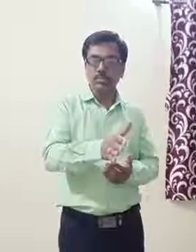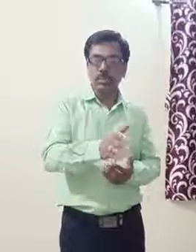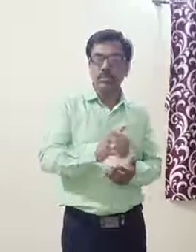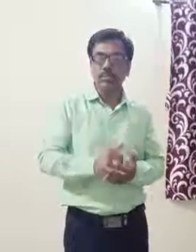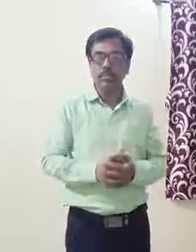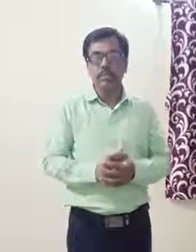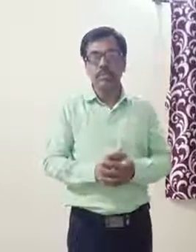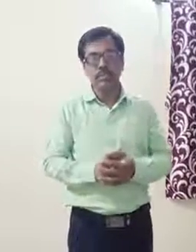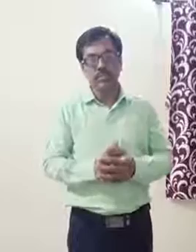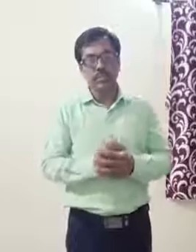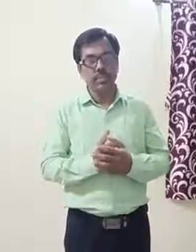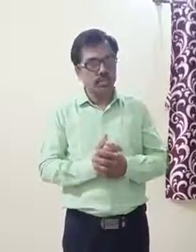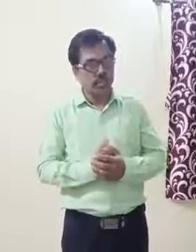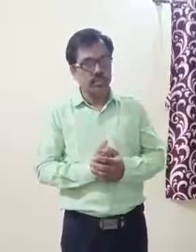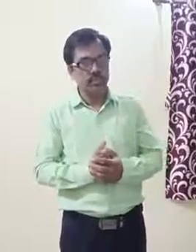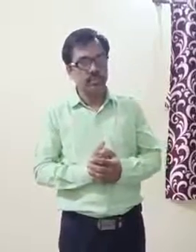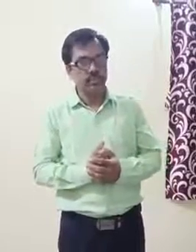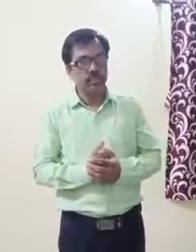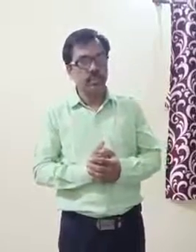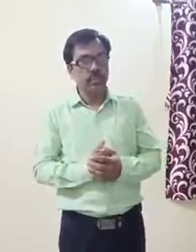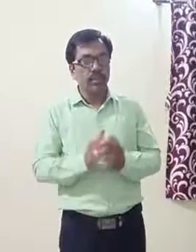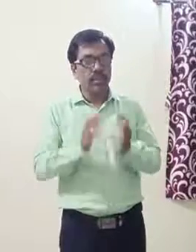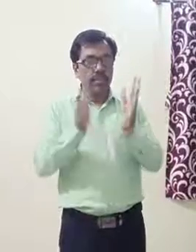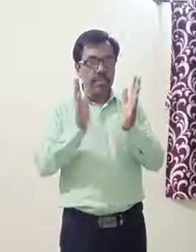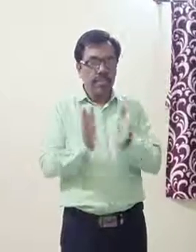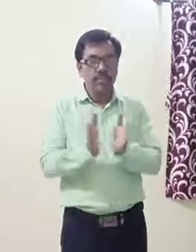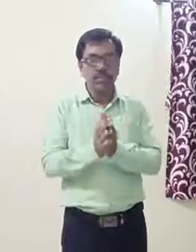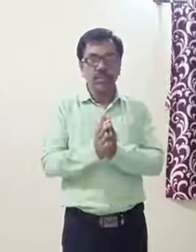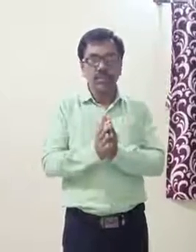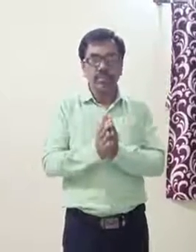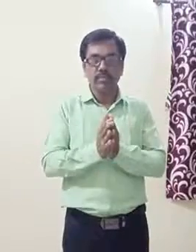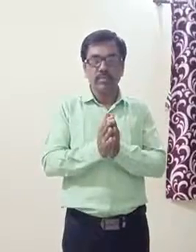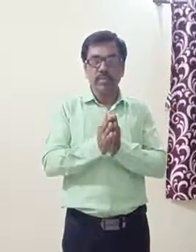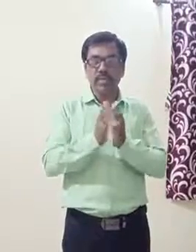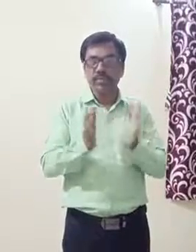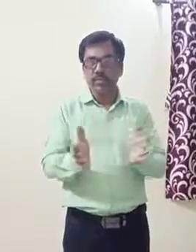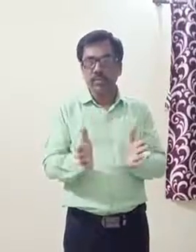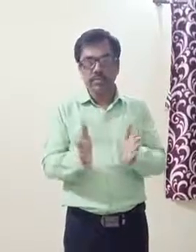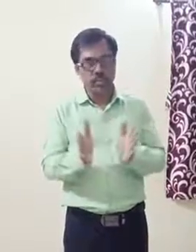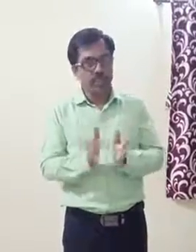body of the people in France. In this way, the revolution proclaimed